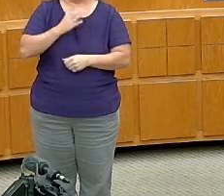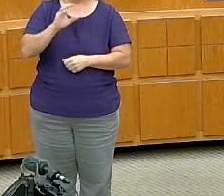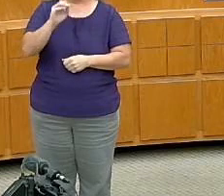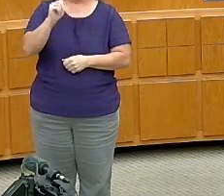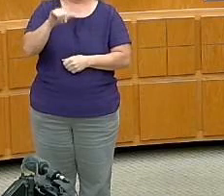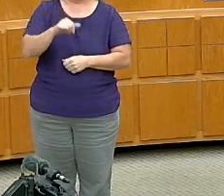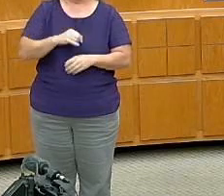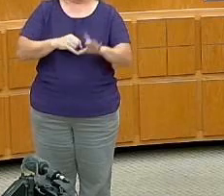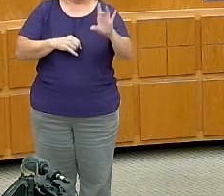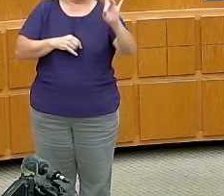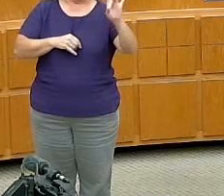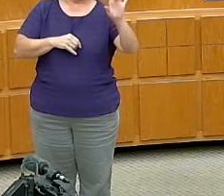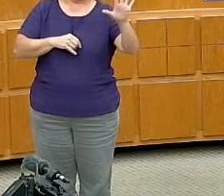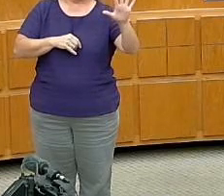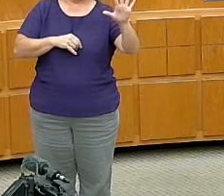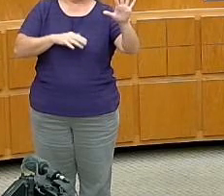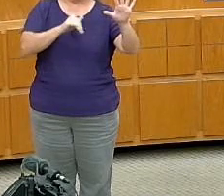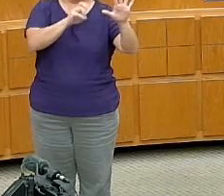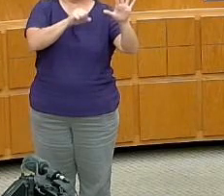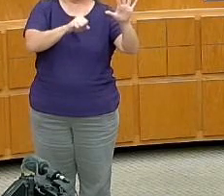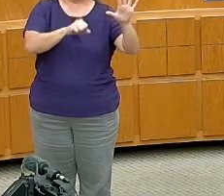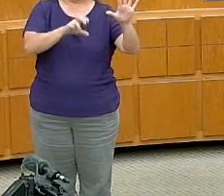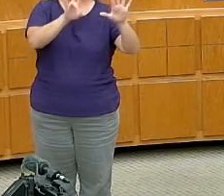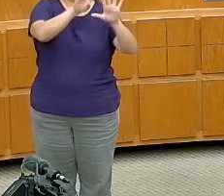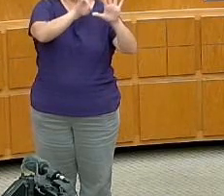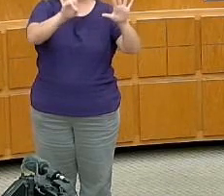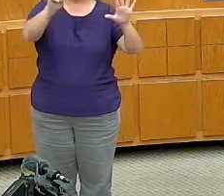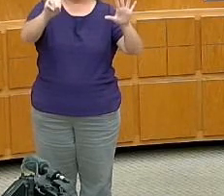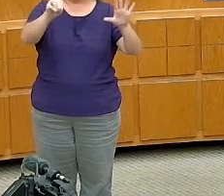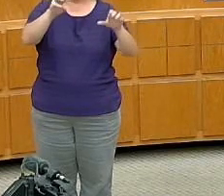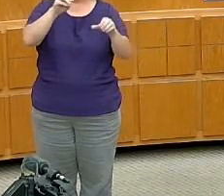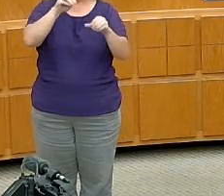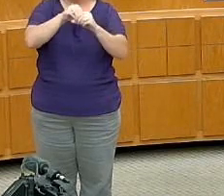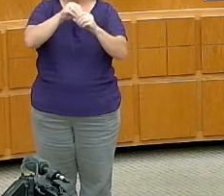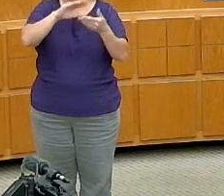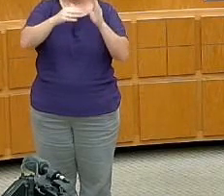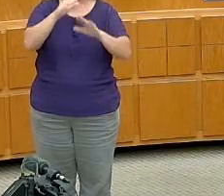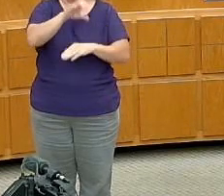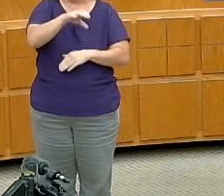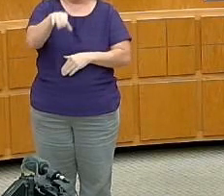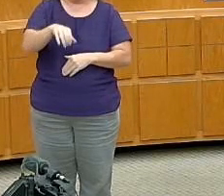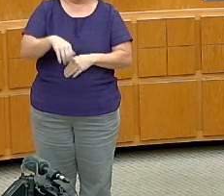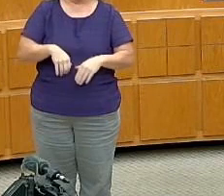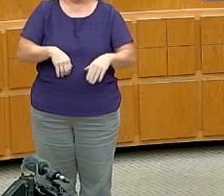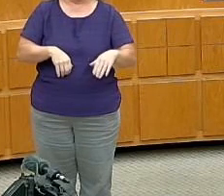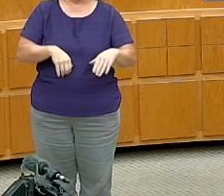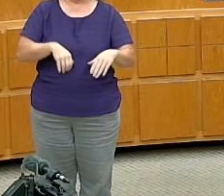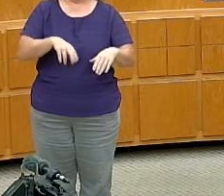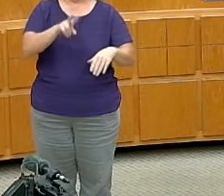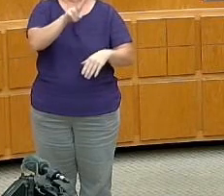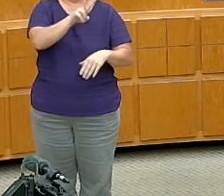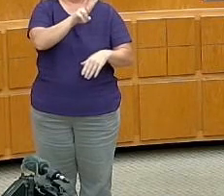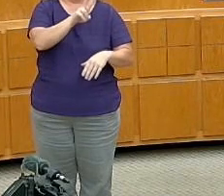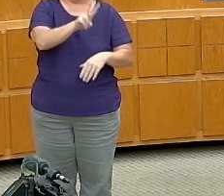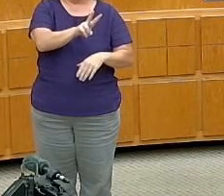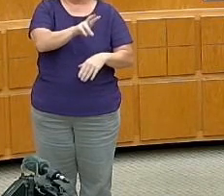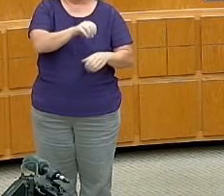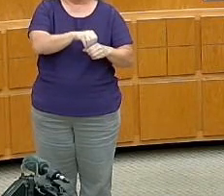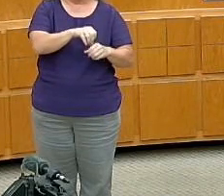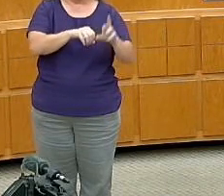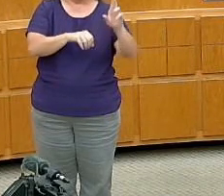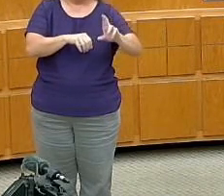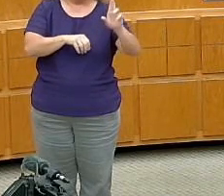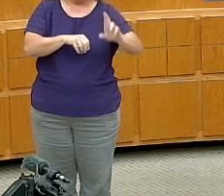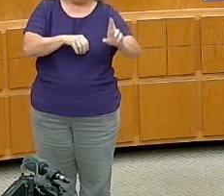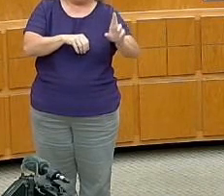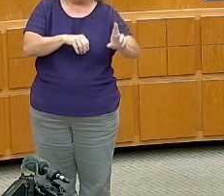of the 83 cases, 70 are in the city of Corpus Christi, 2 in the town of Robstown now. There was one of the additional